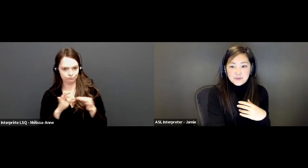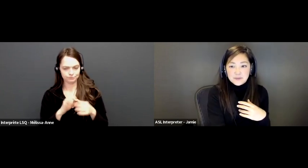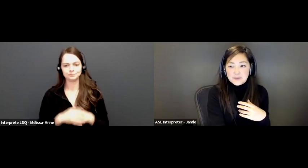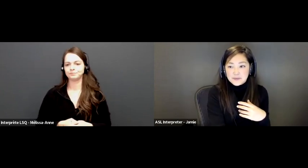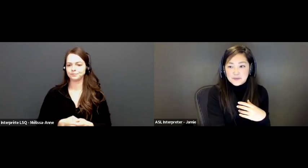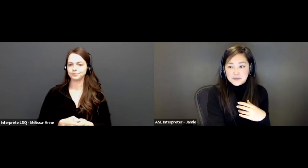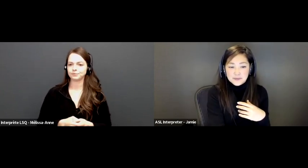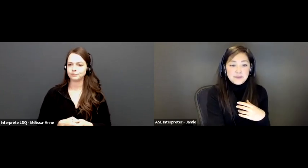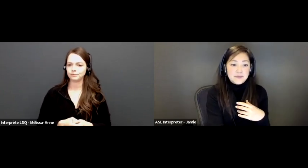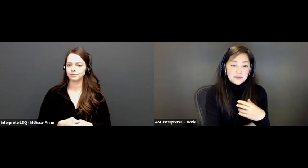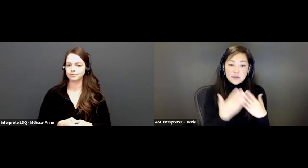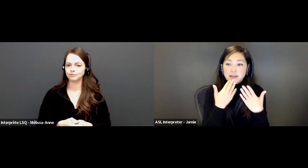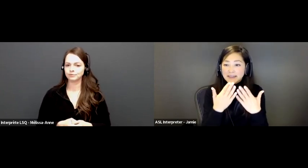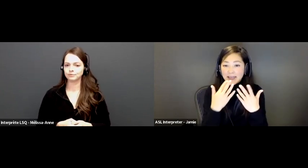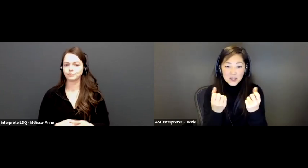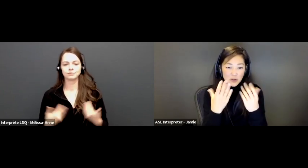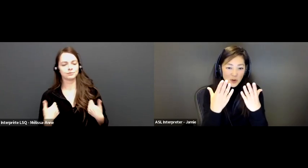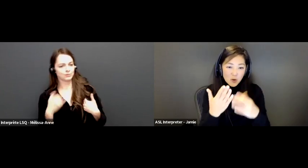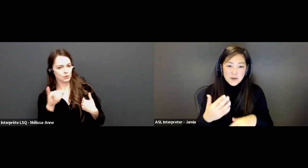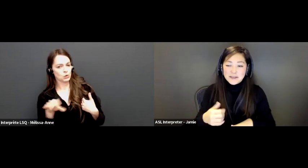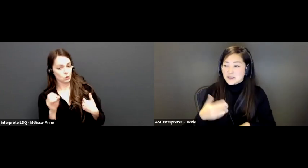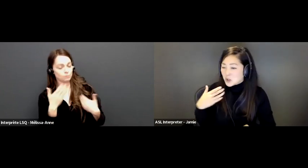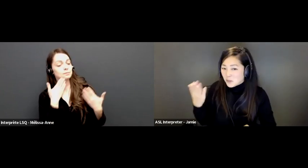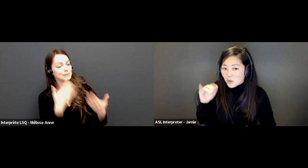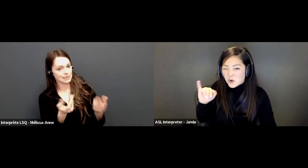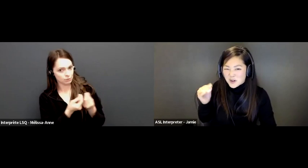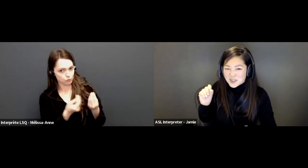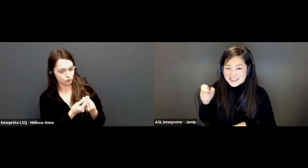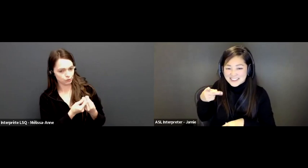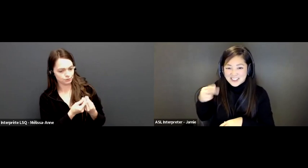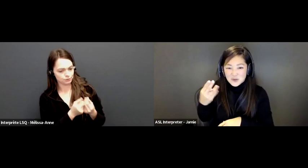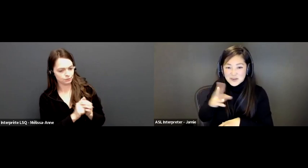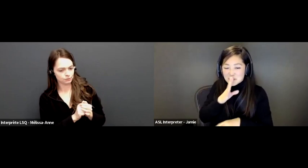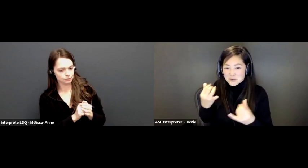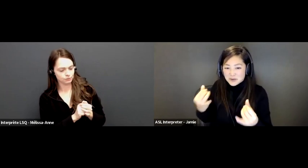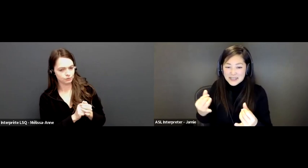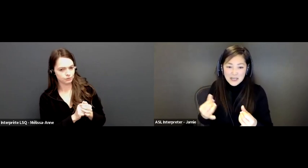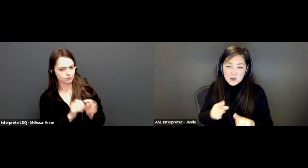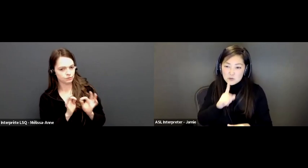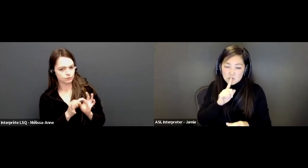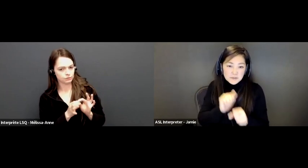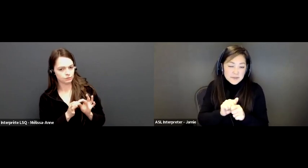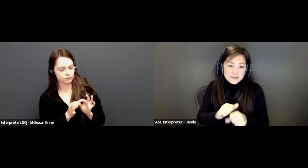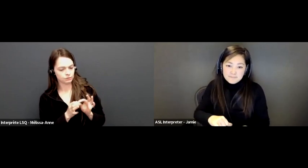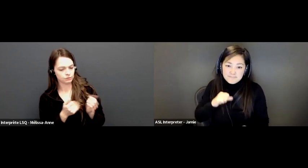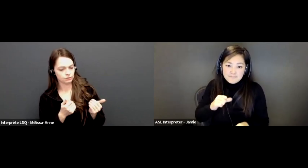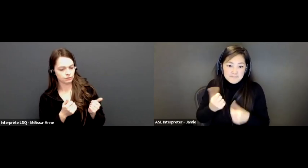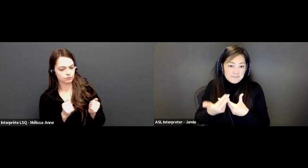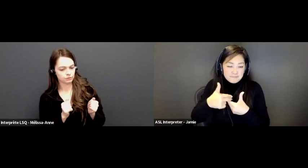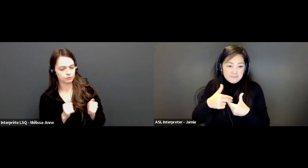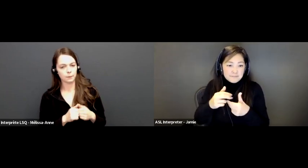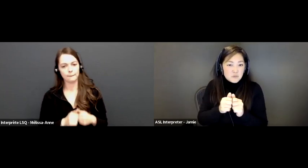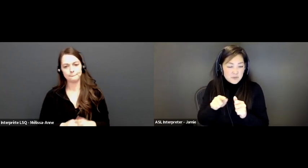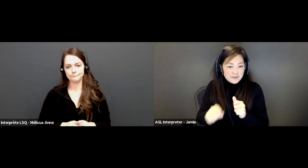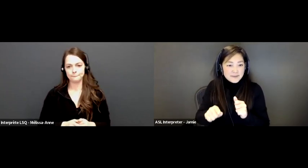Well, great. Thank you very much. Good morning, good afternoon, depending on where you are. It really is a privilege to be part of this